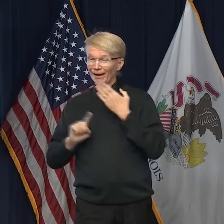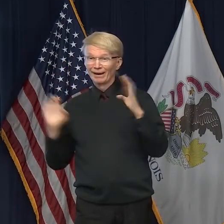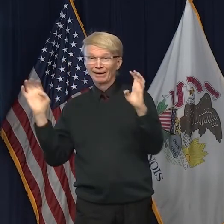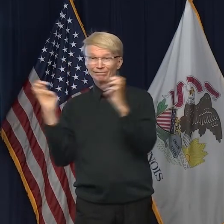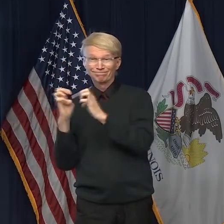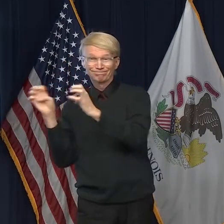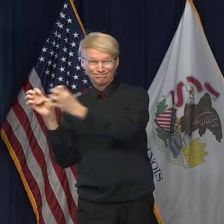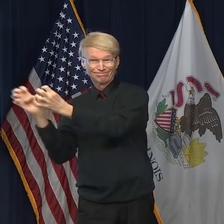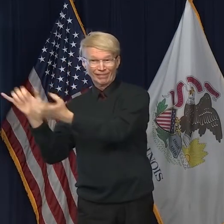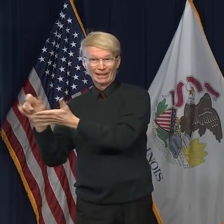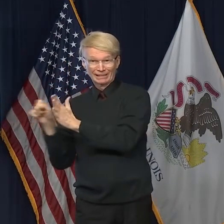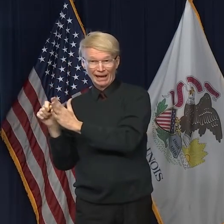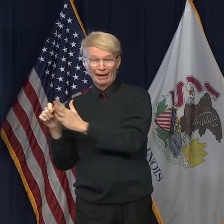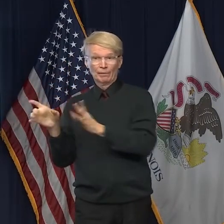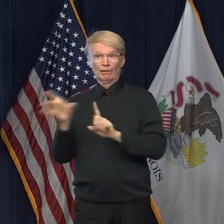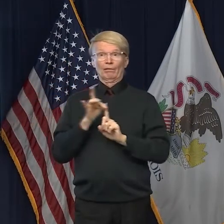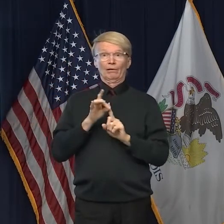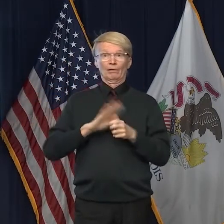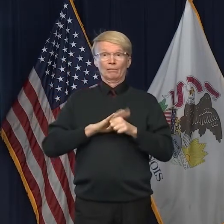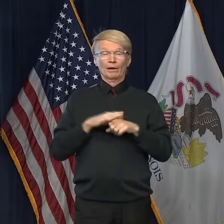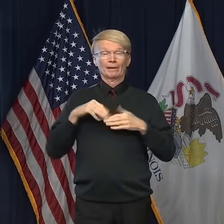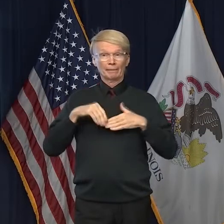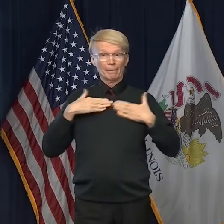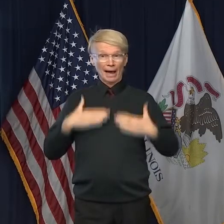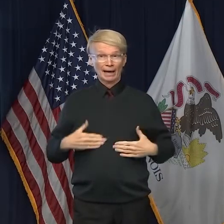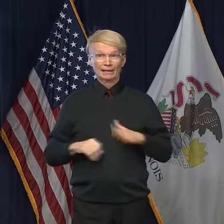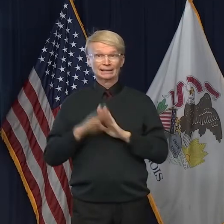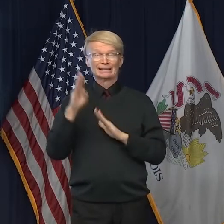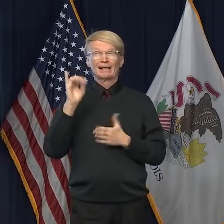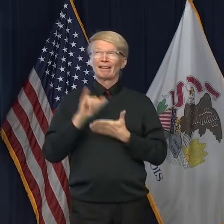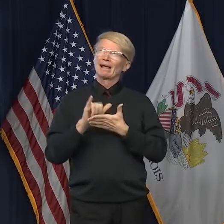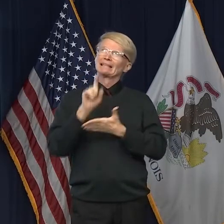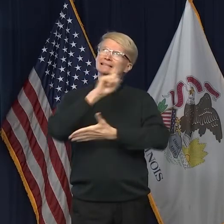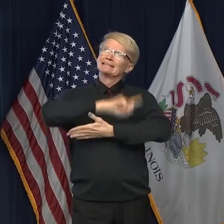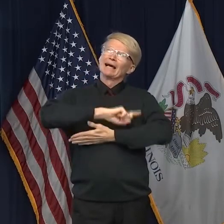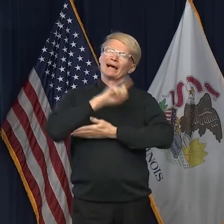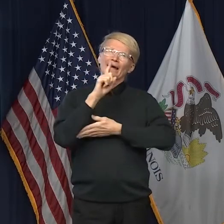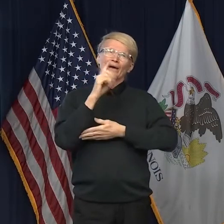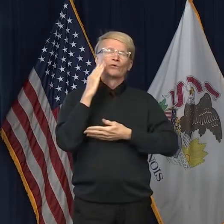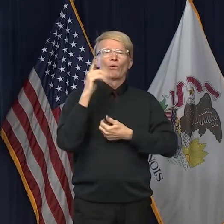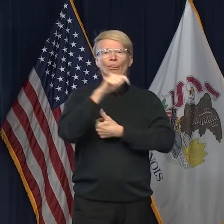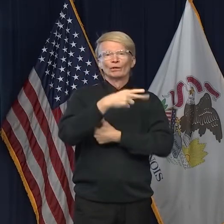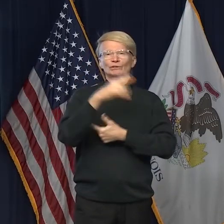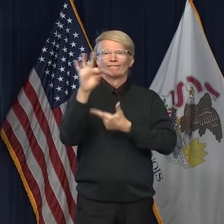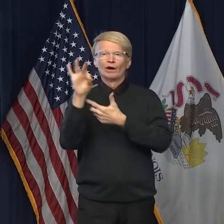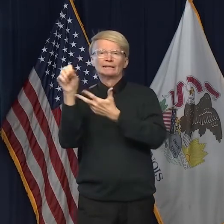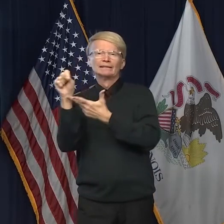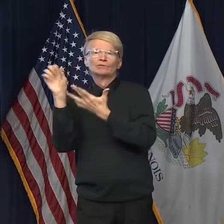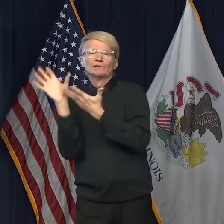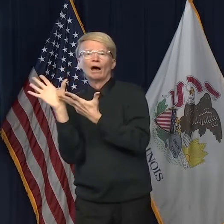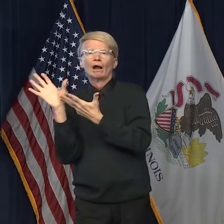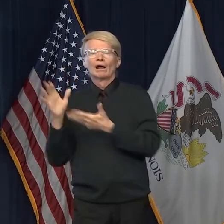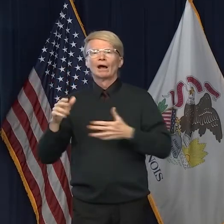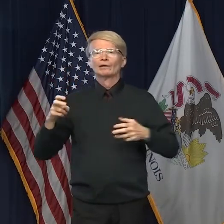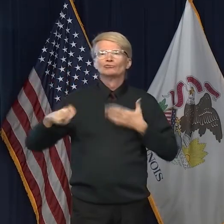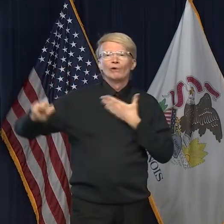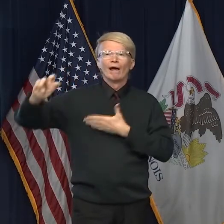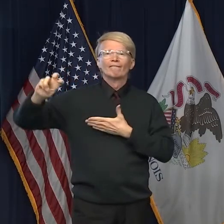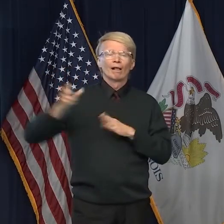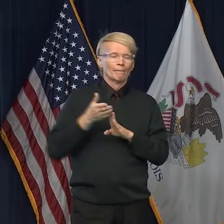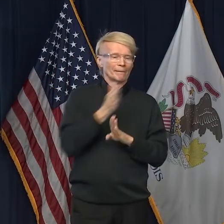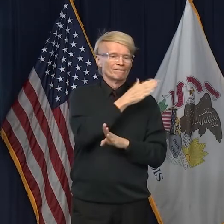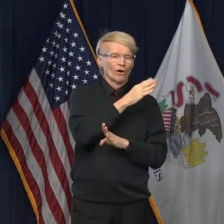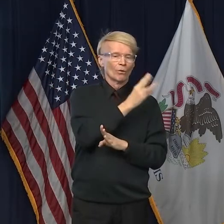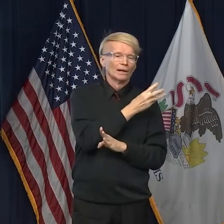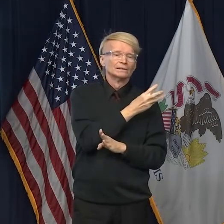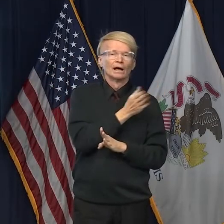remember that it's not just the day Thursday, that usually it was a whole weekend event. We know that the big travel days would be before the